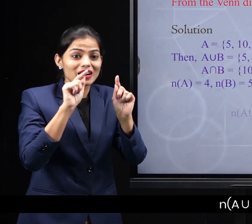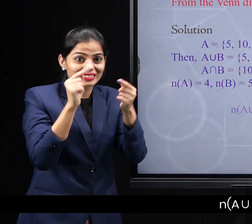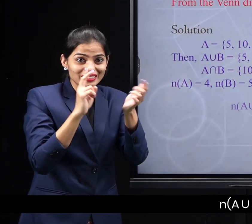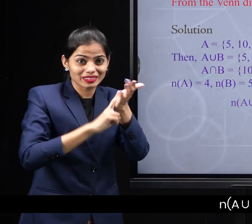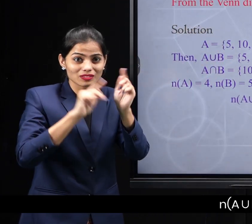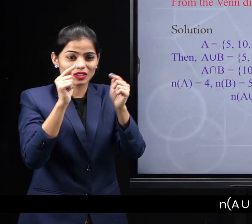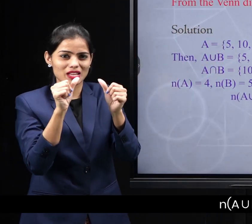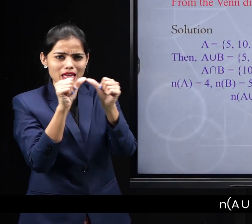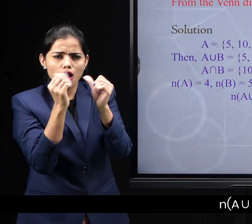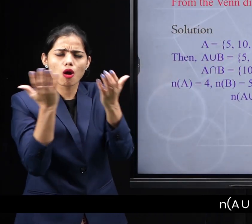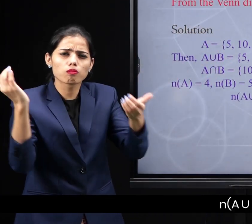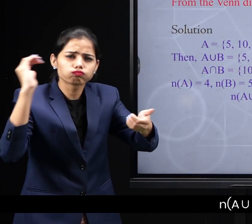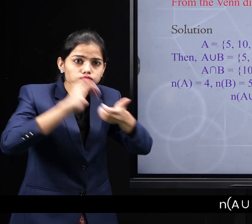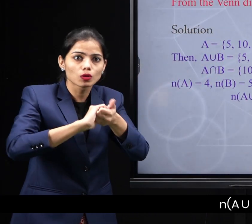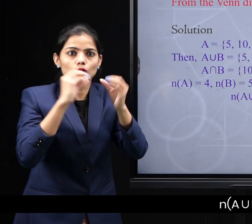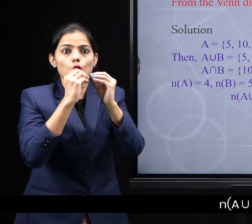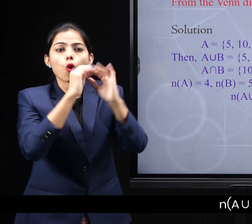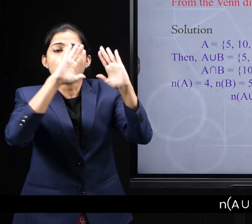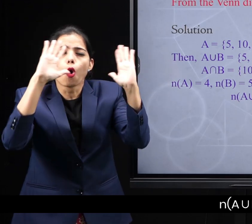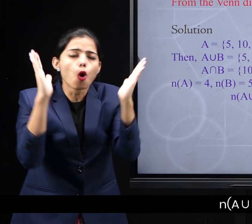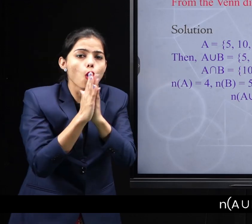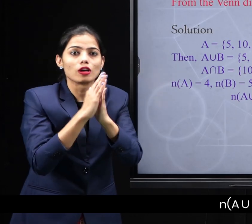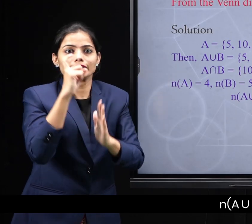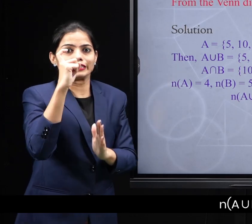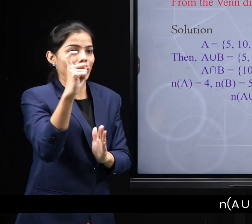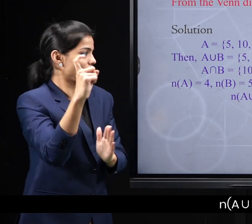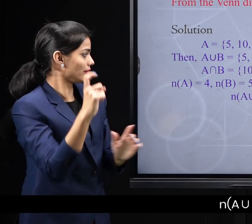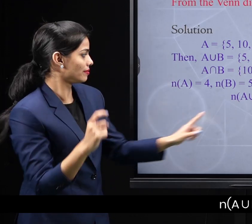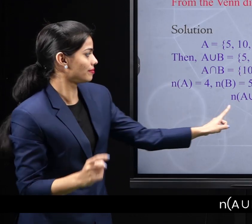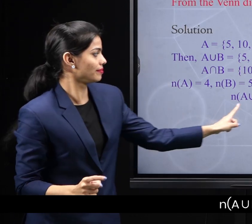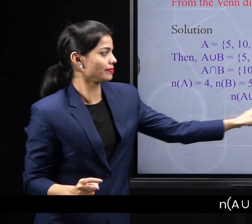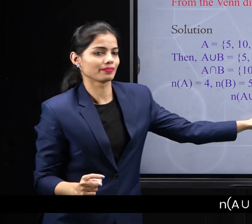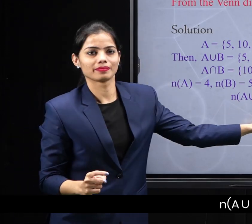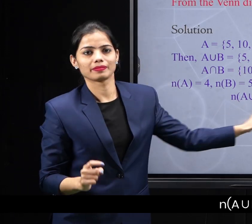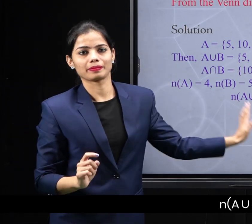Then N into A union B is equals to 7.